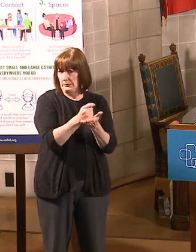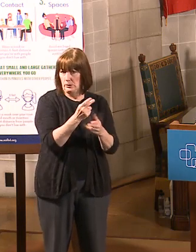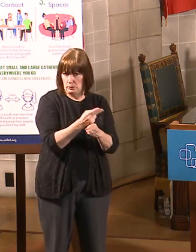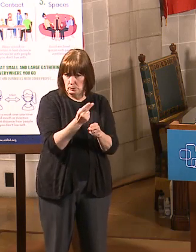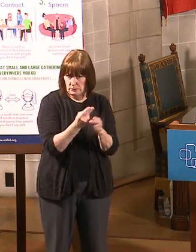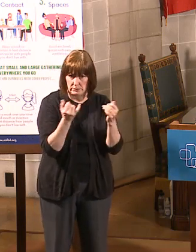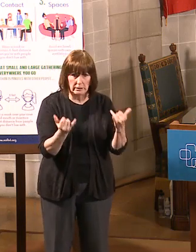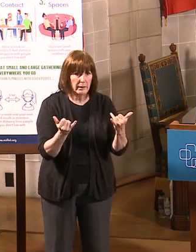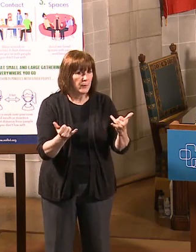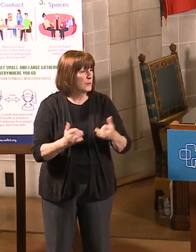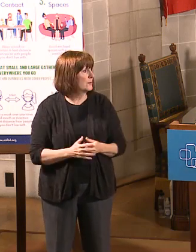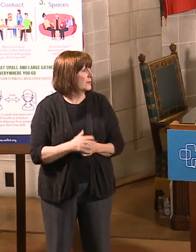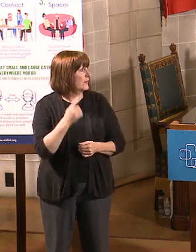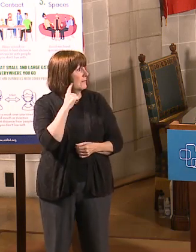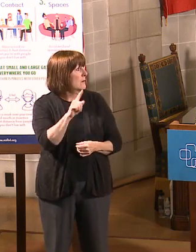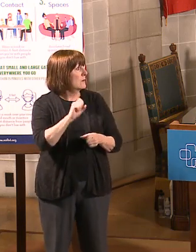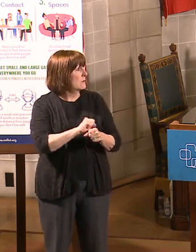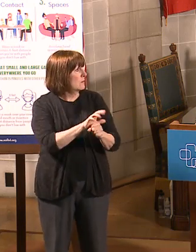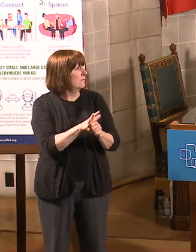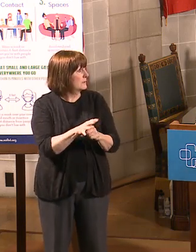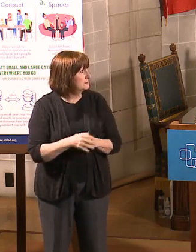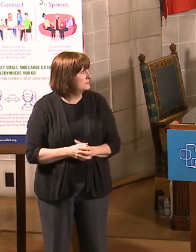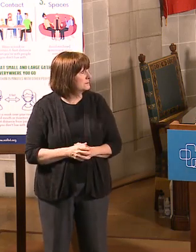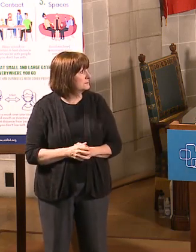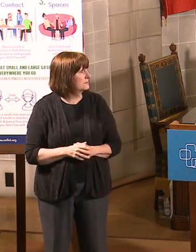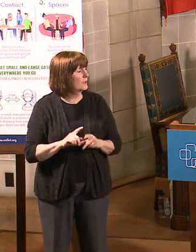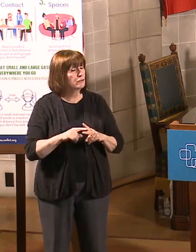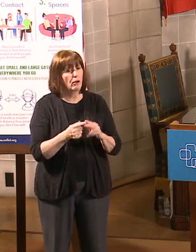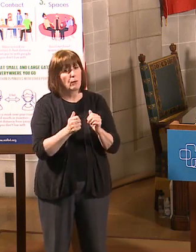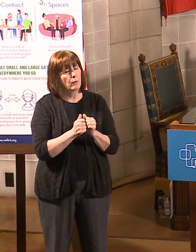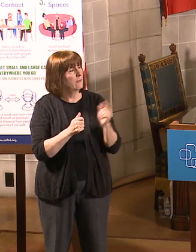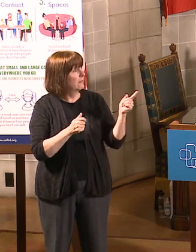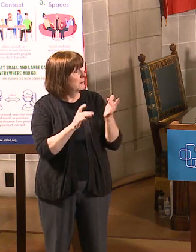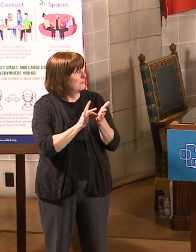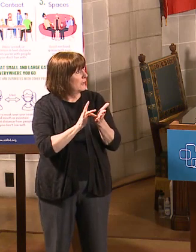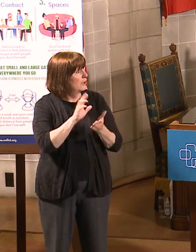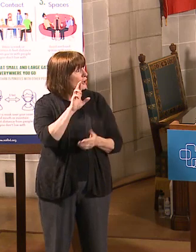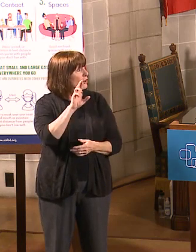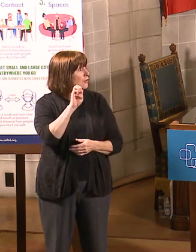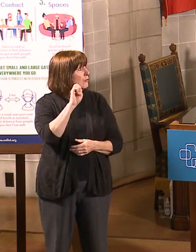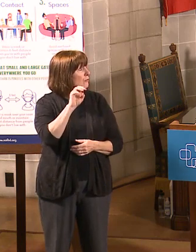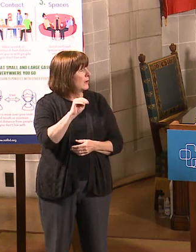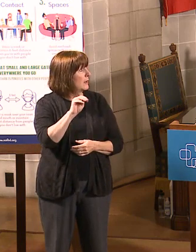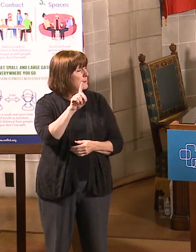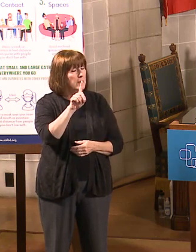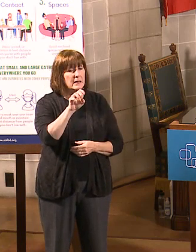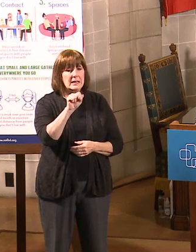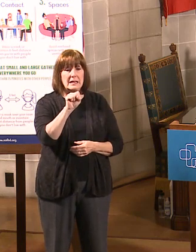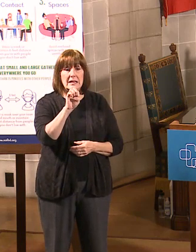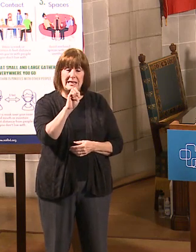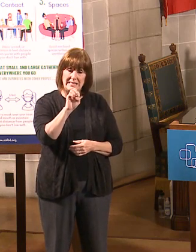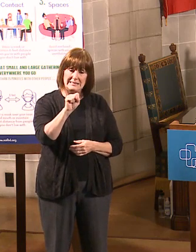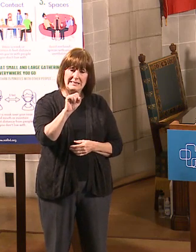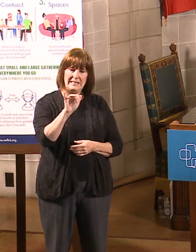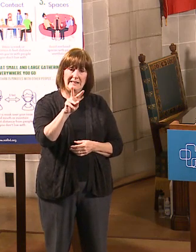used for COVID. And I'm going to start with the medication Remdezavir, which we've all